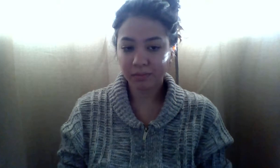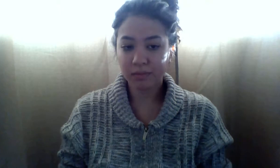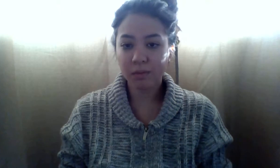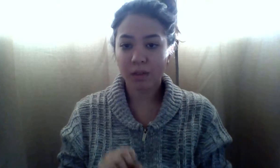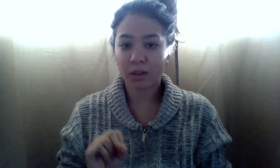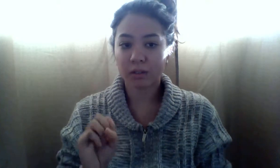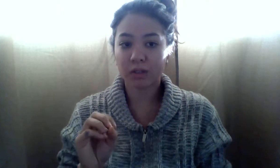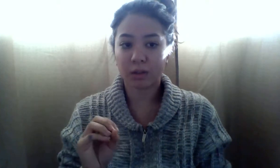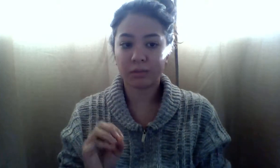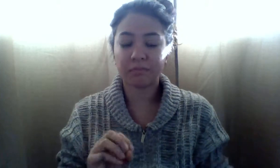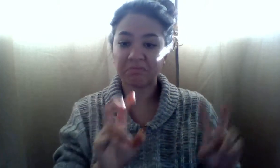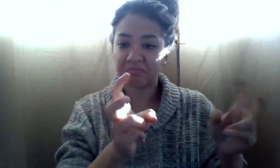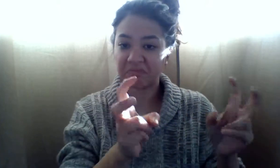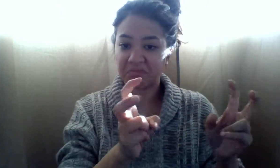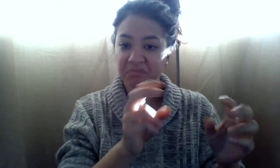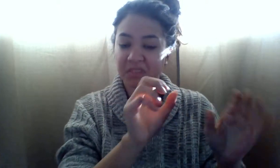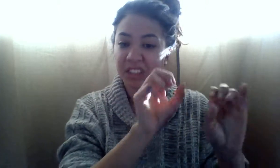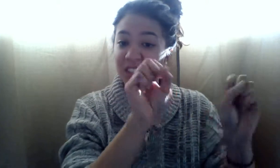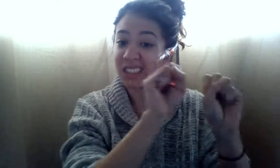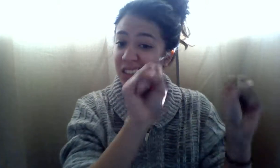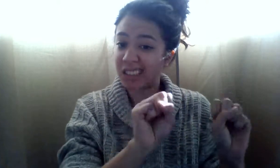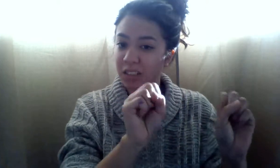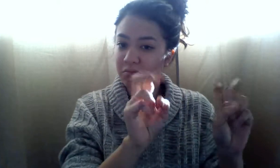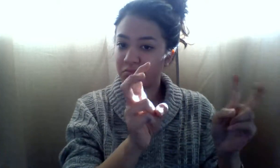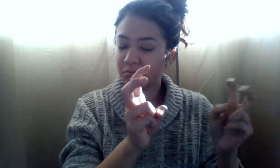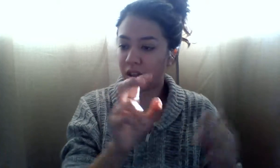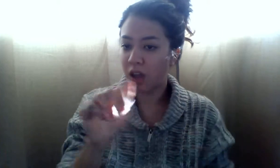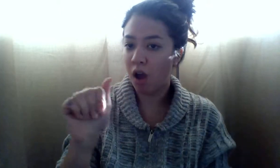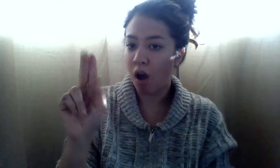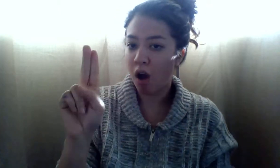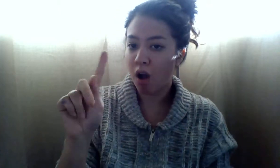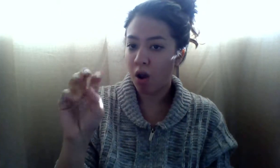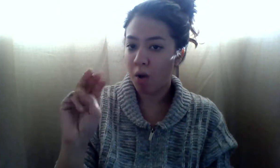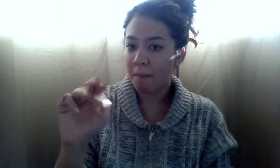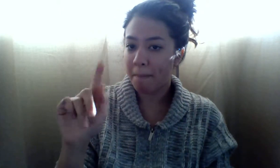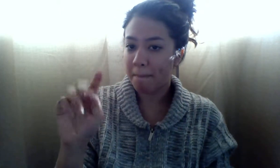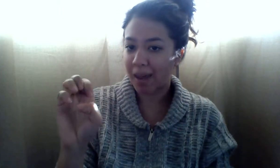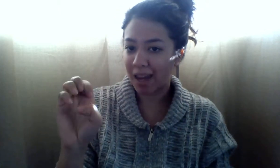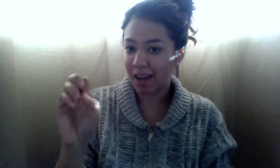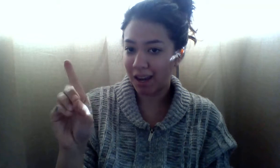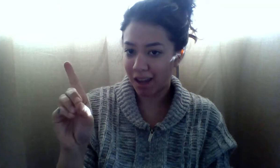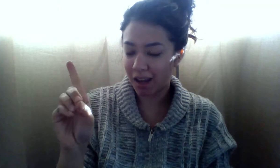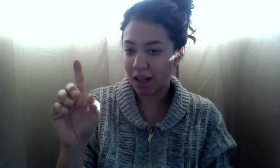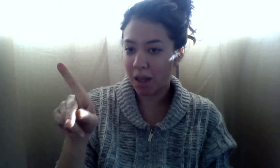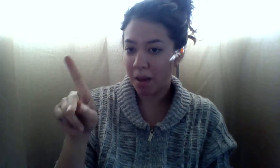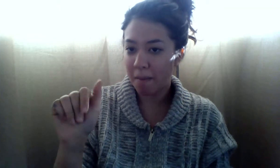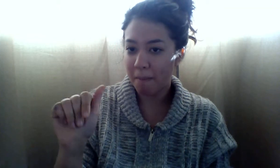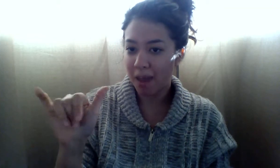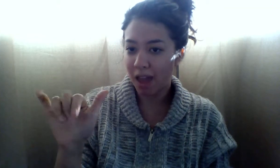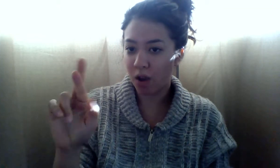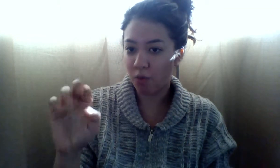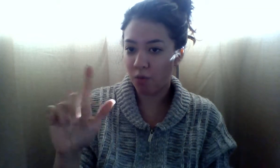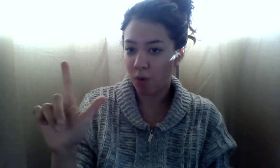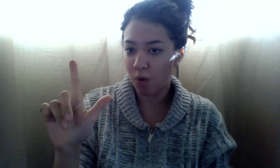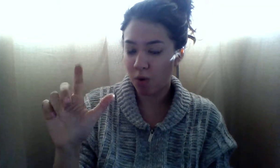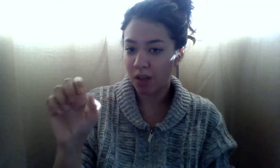up specifically a kind of program, a computer program, that you then feed in that employee's number with the hours. And